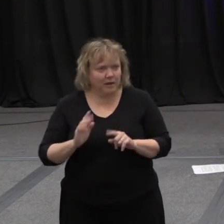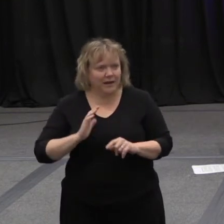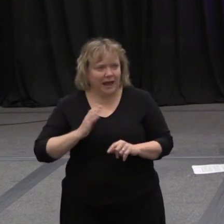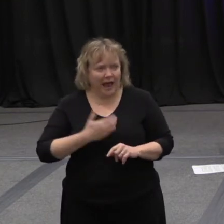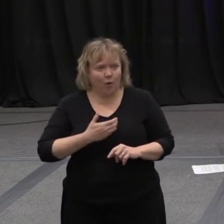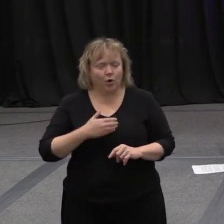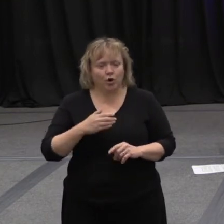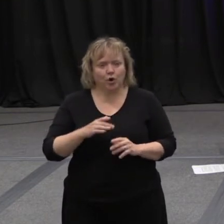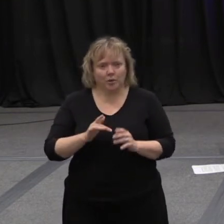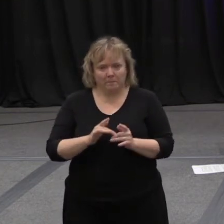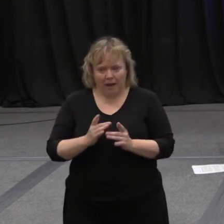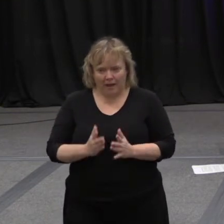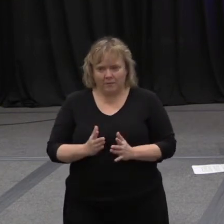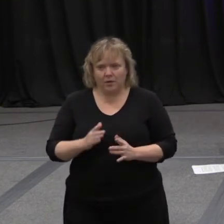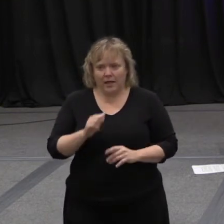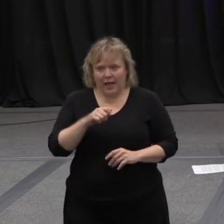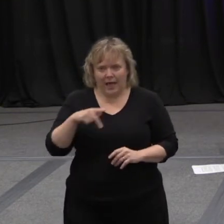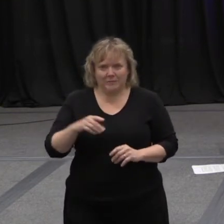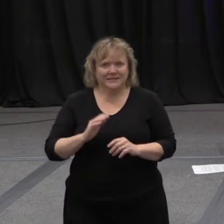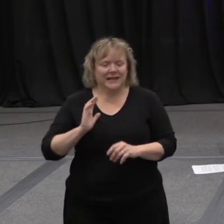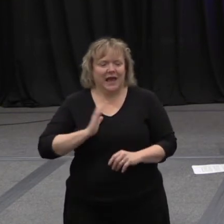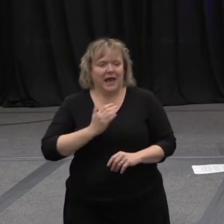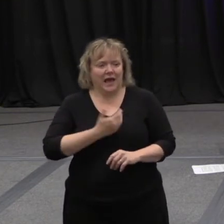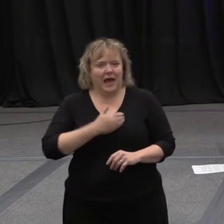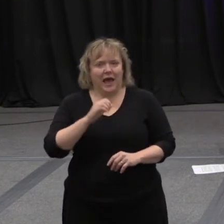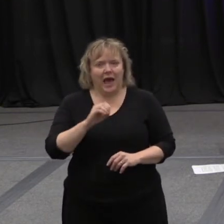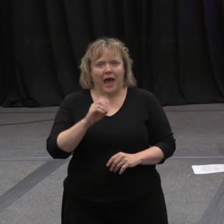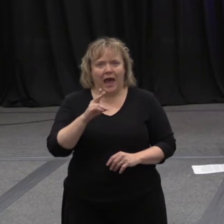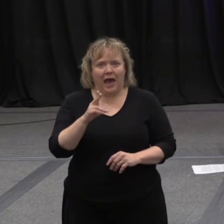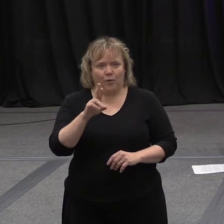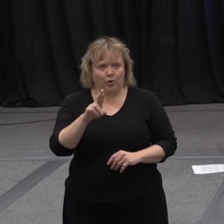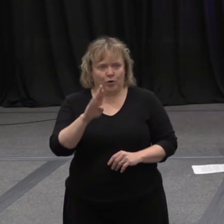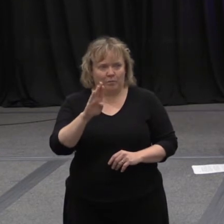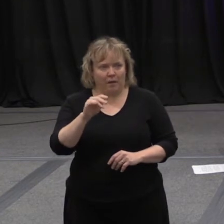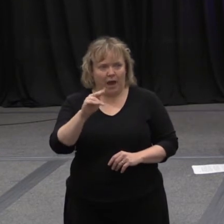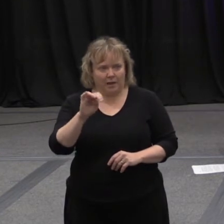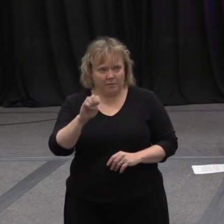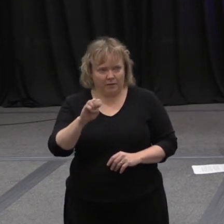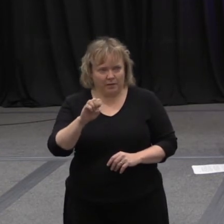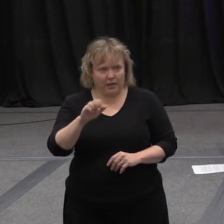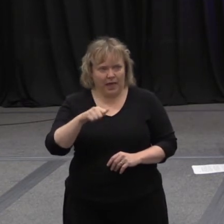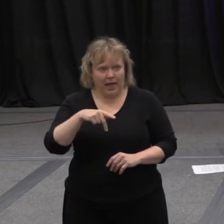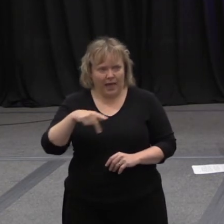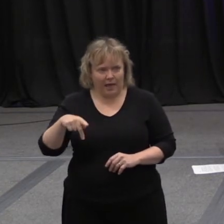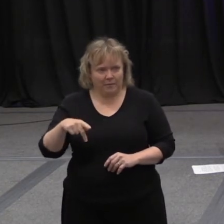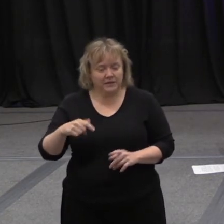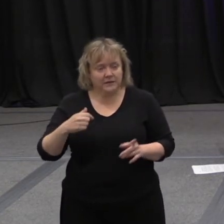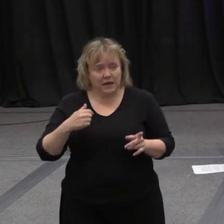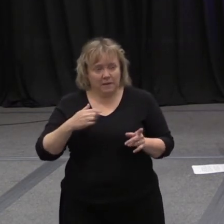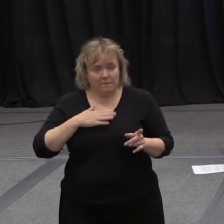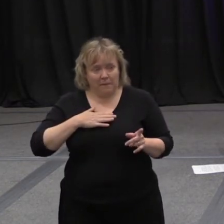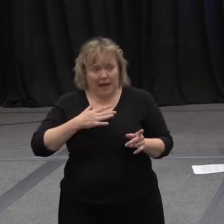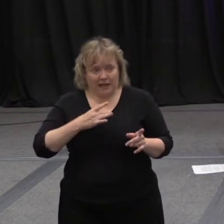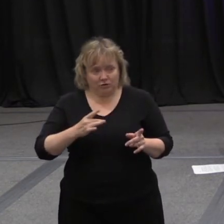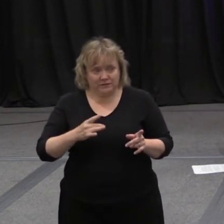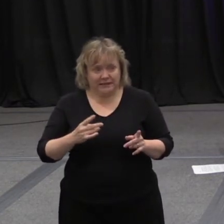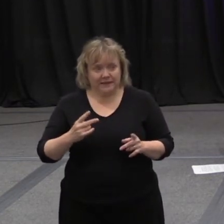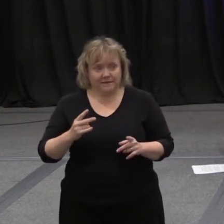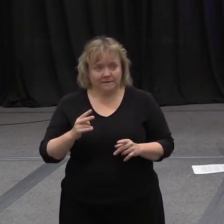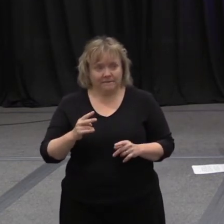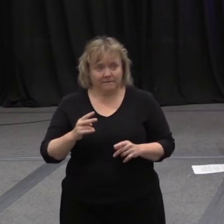you for bringing that up. Going back to what she asked, I have a special interest in victim advocacy. And so the conferences that I go